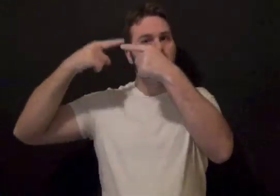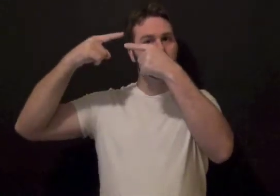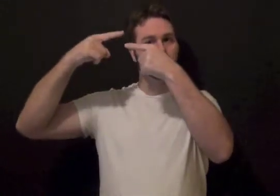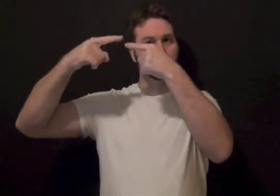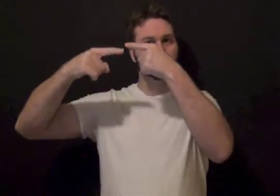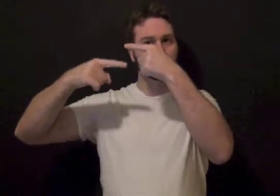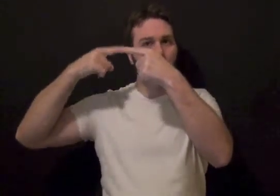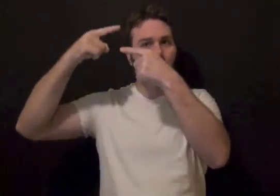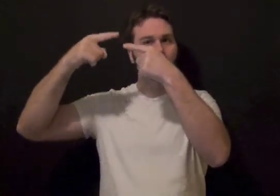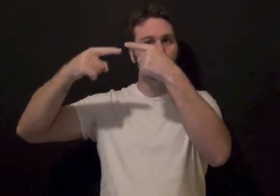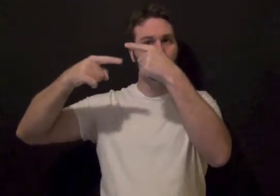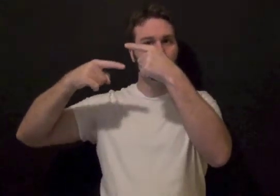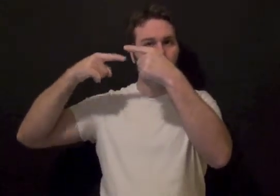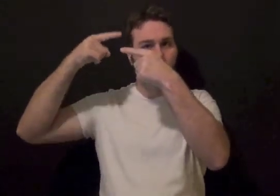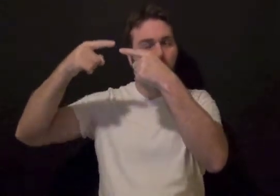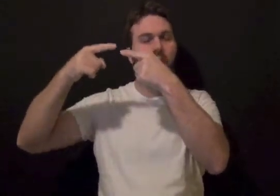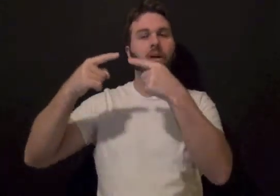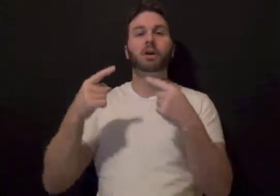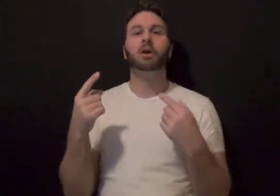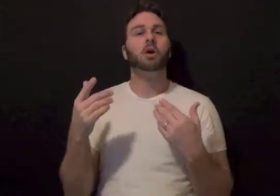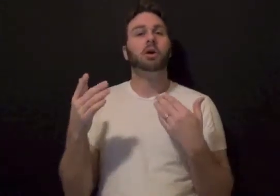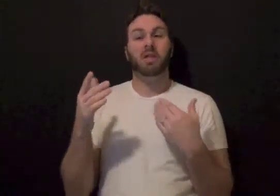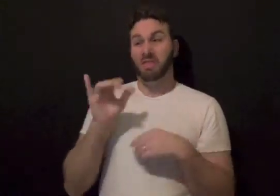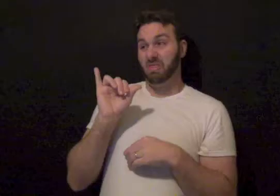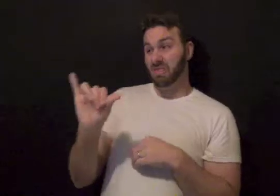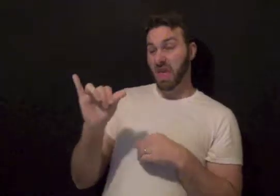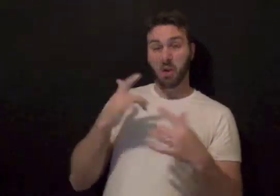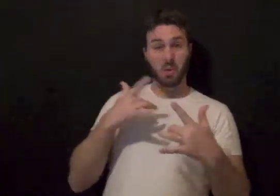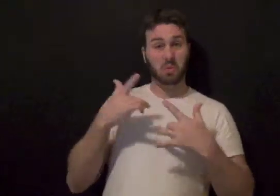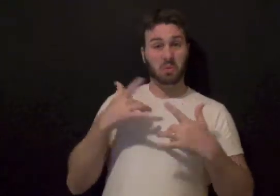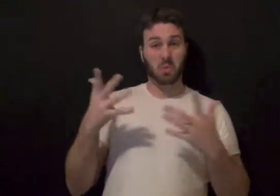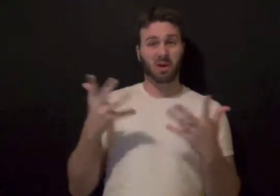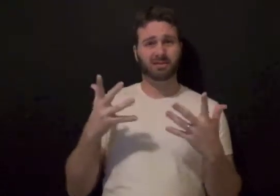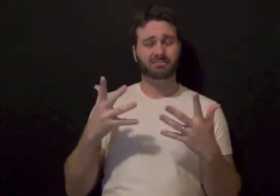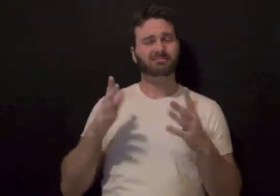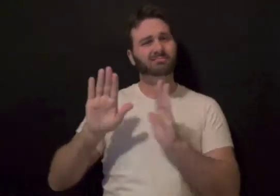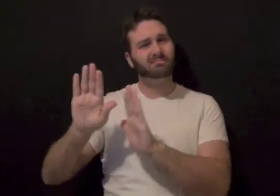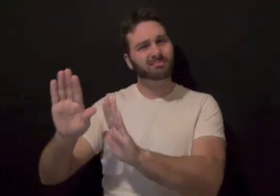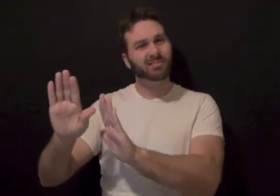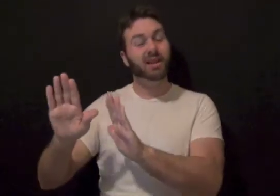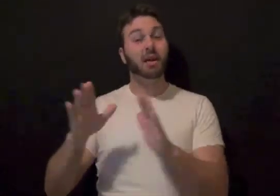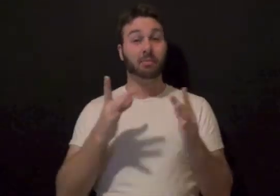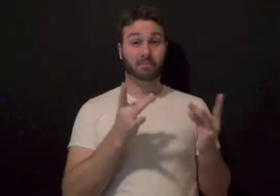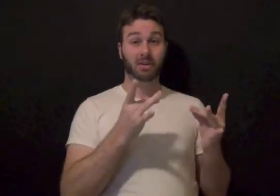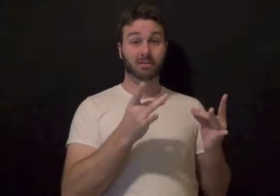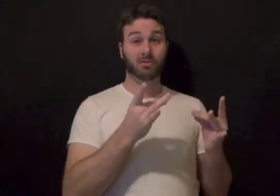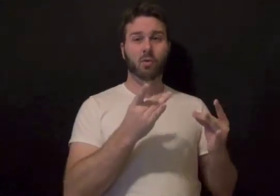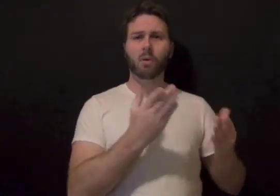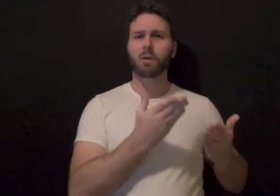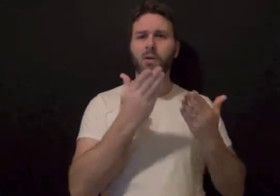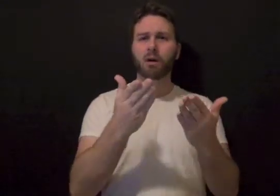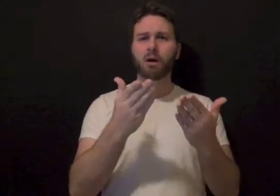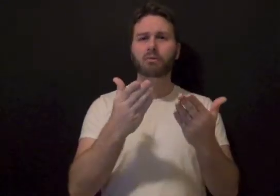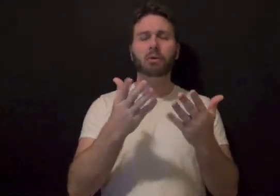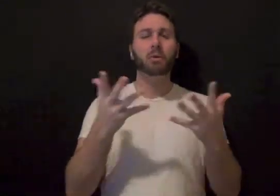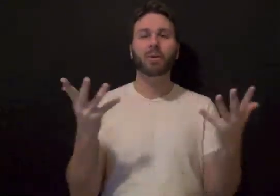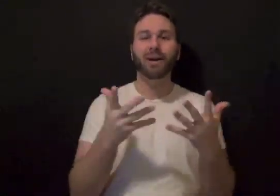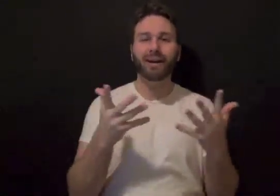mind. Whatever it is, meditation offers the opportunity, the potential to step